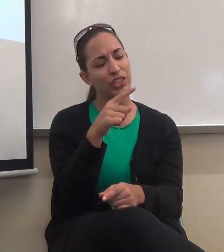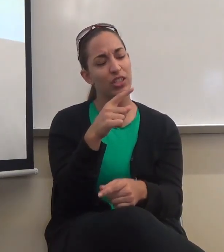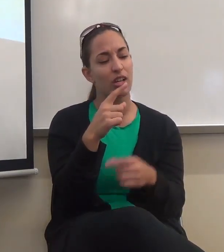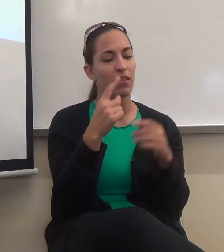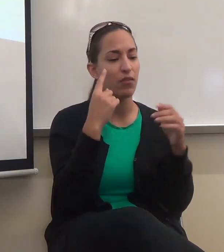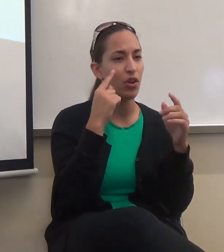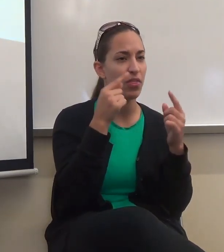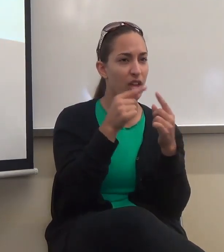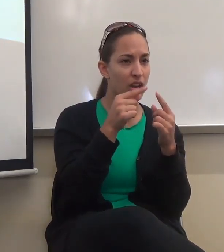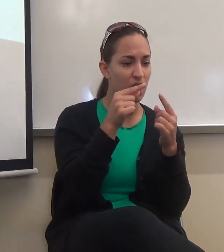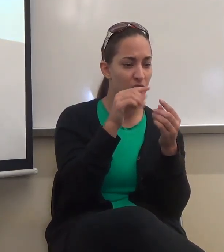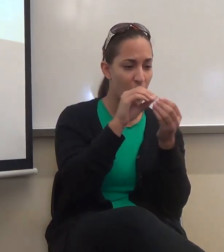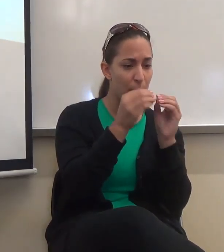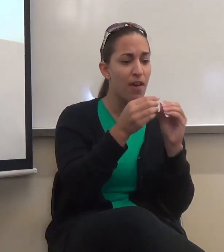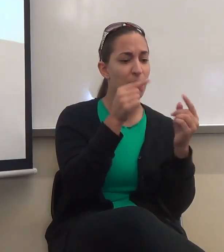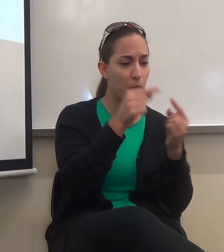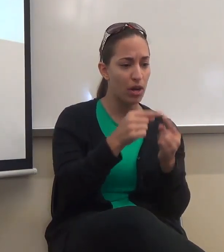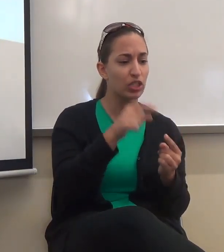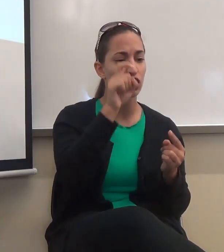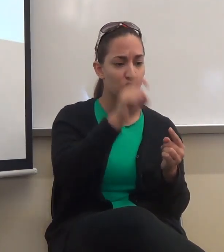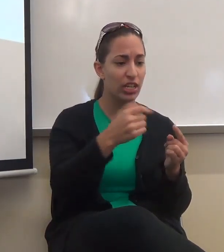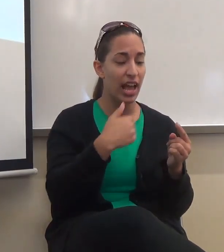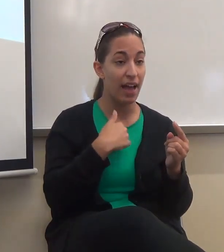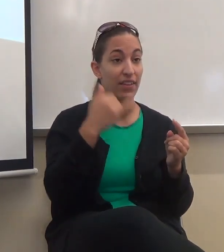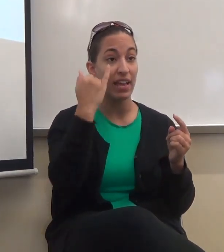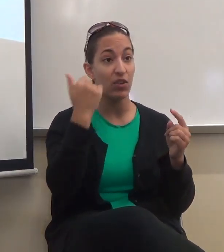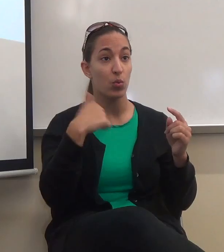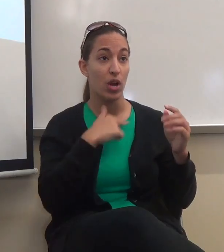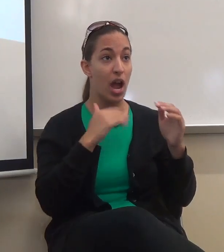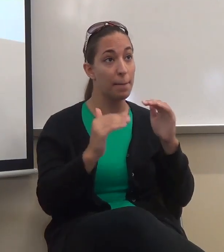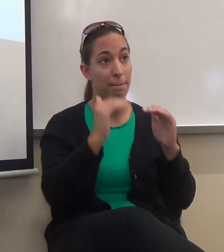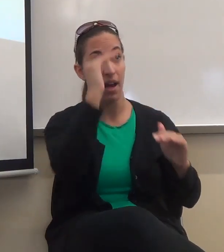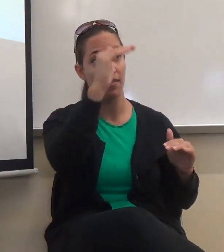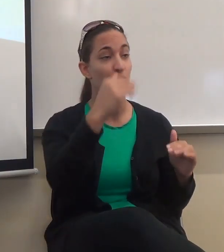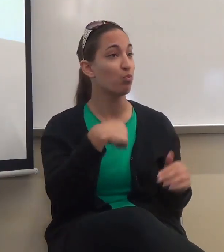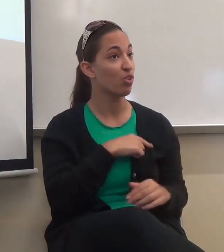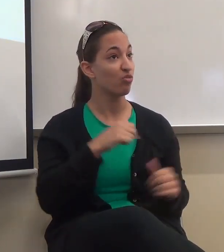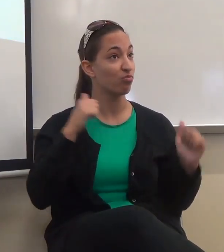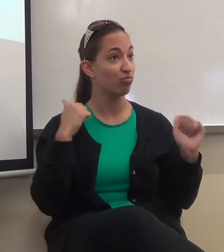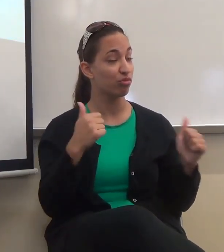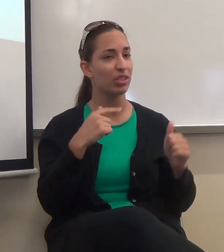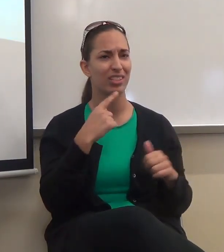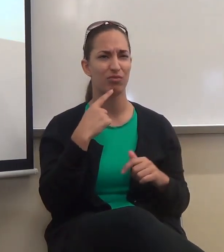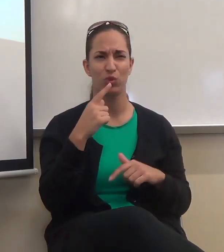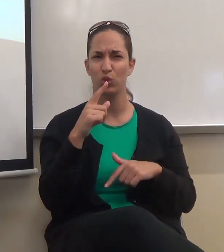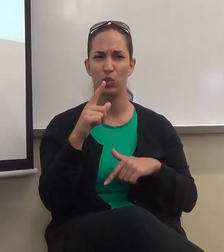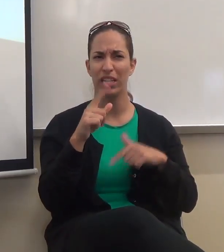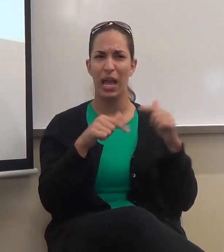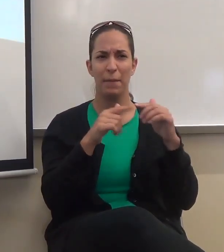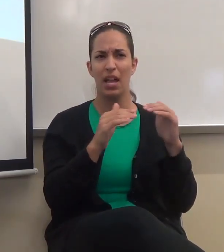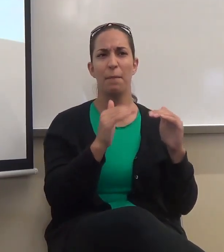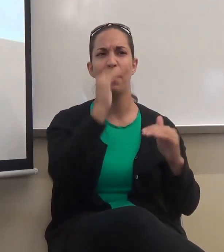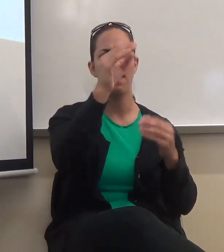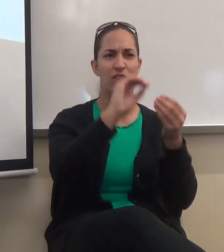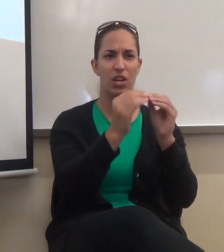have, we're okay? It can't be above the number of points you're supposed to have. No, well, let's say